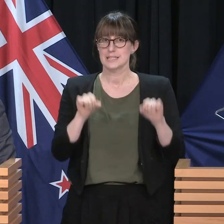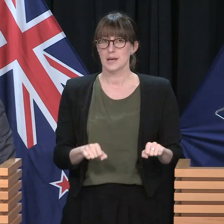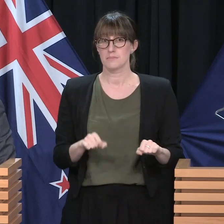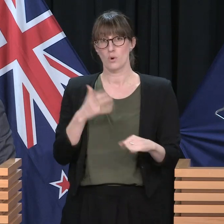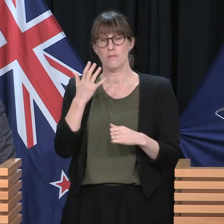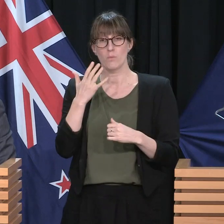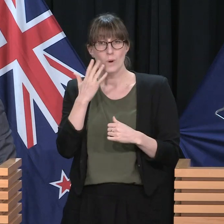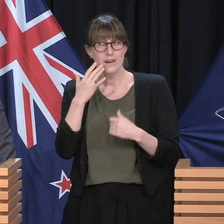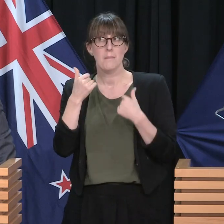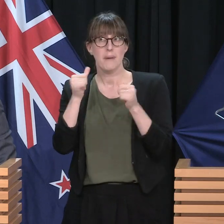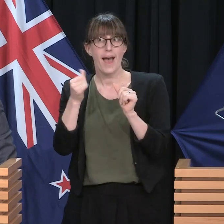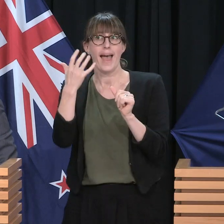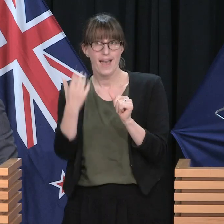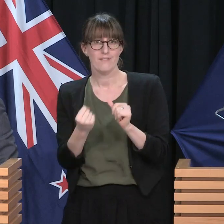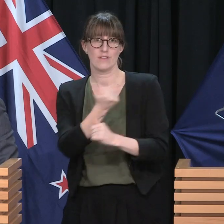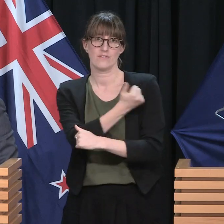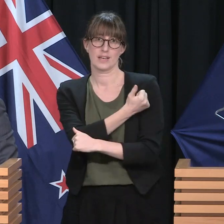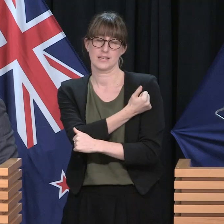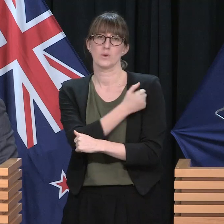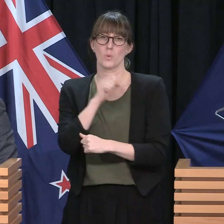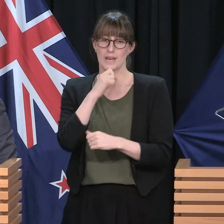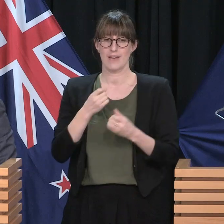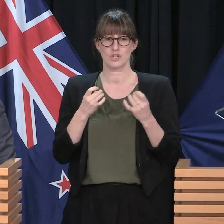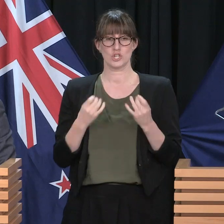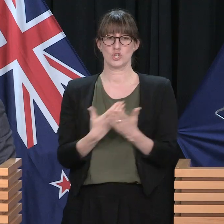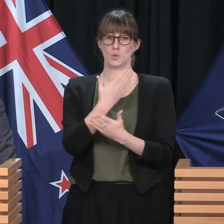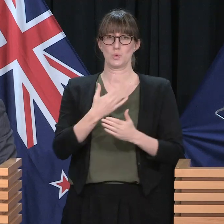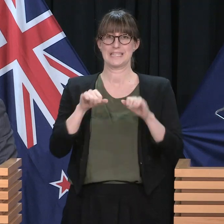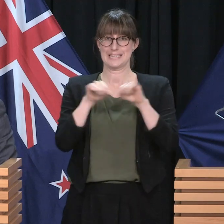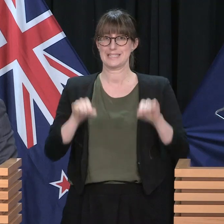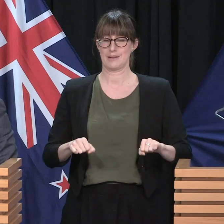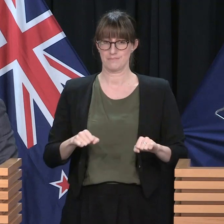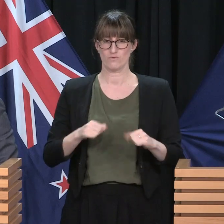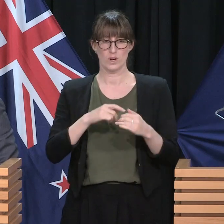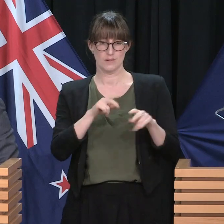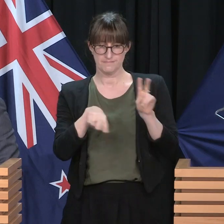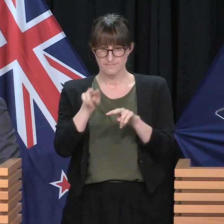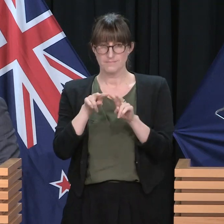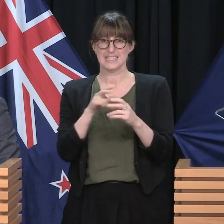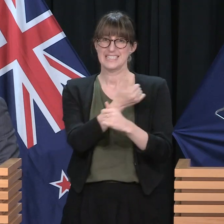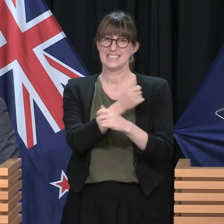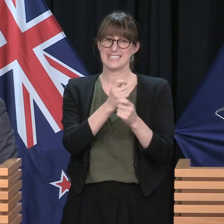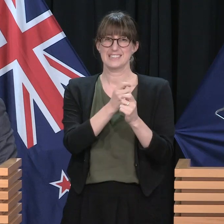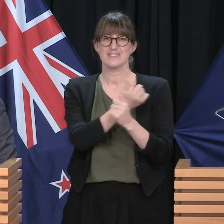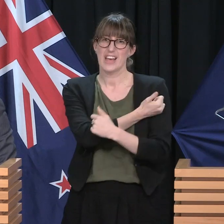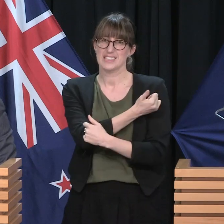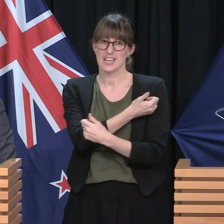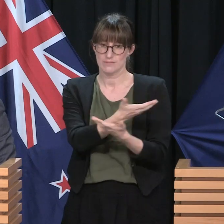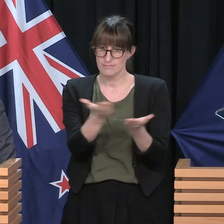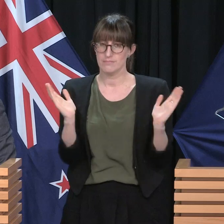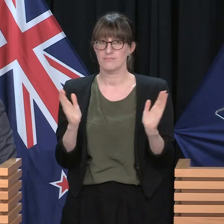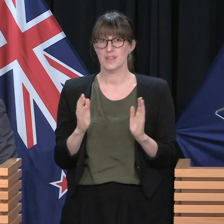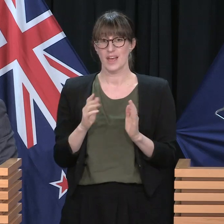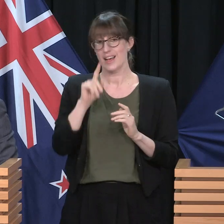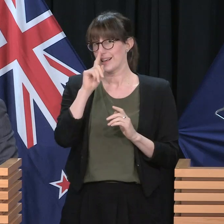we're ready to roll out a mass vaccination programme. We can't afford to wait for the vaccine to be available. We need to start work